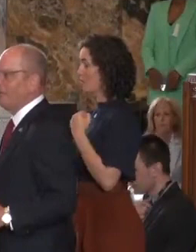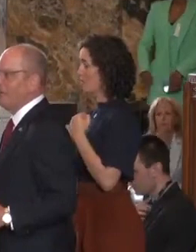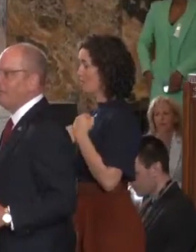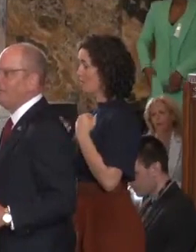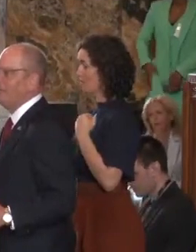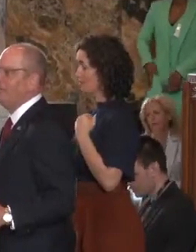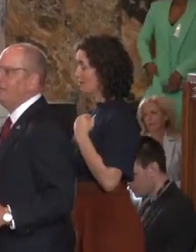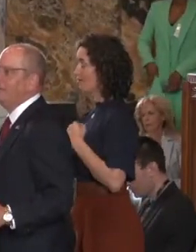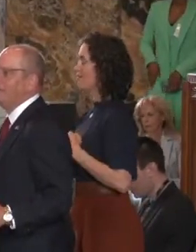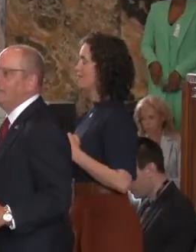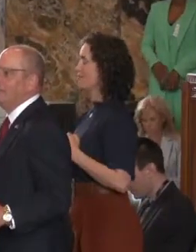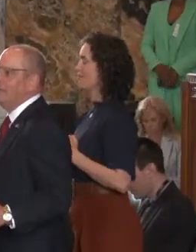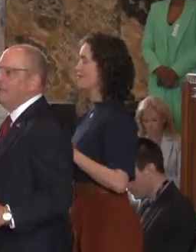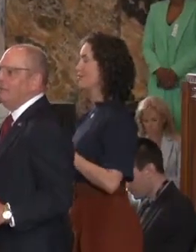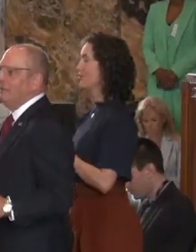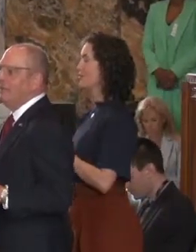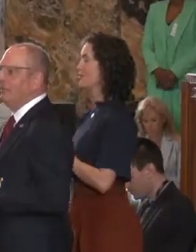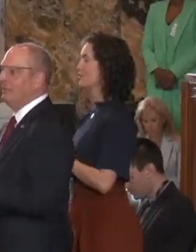my